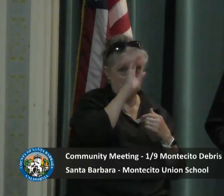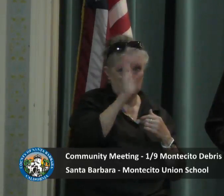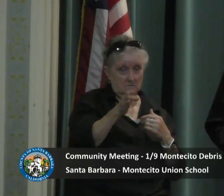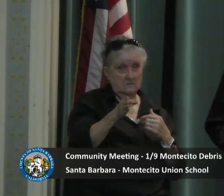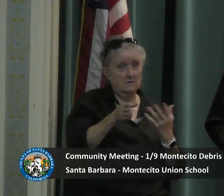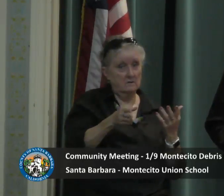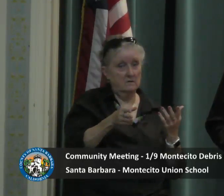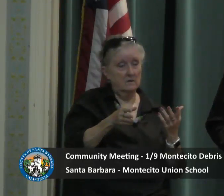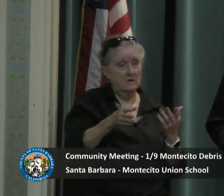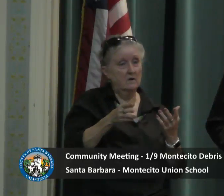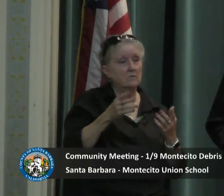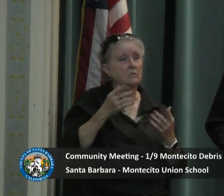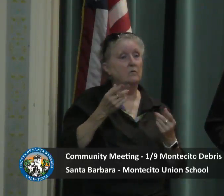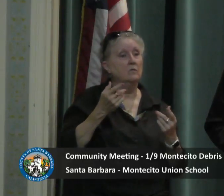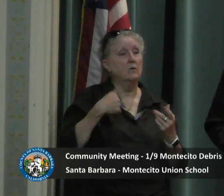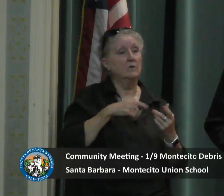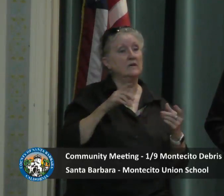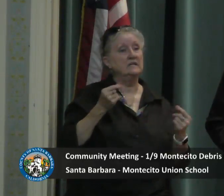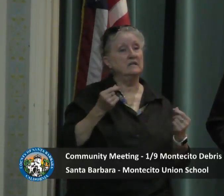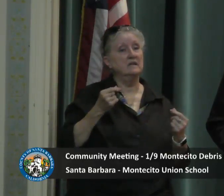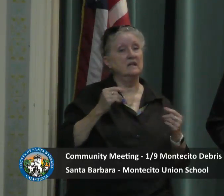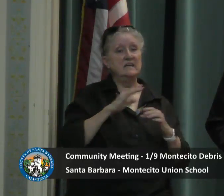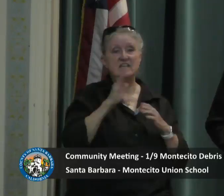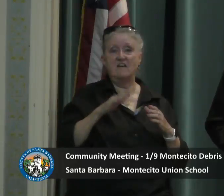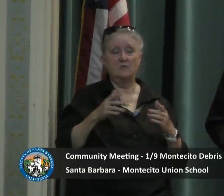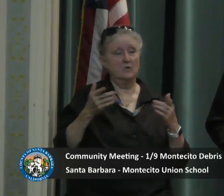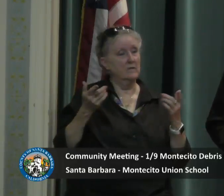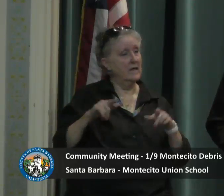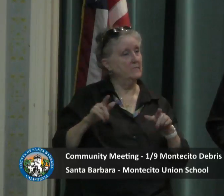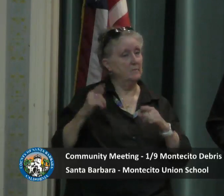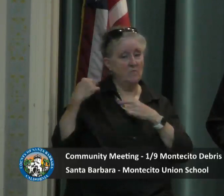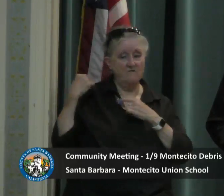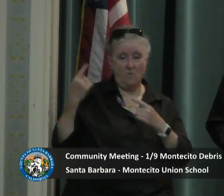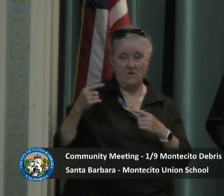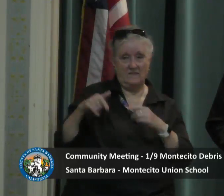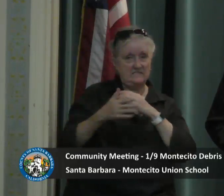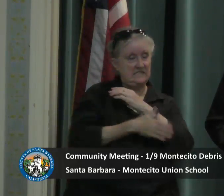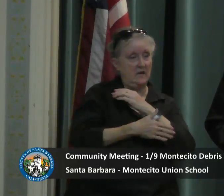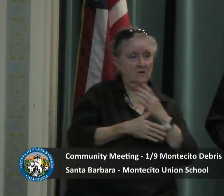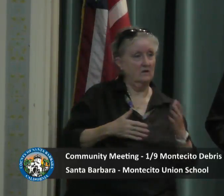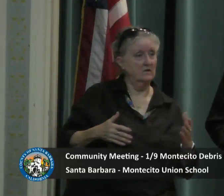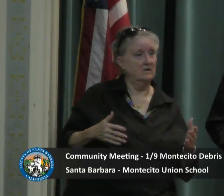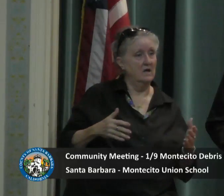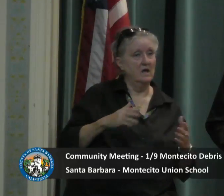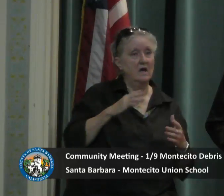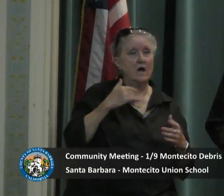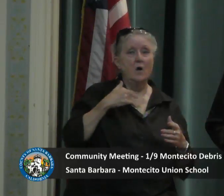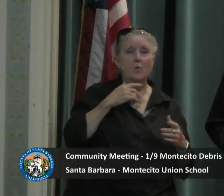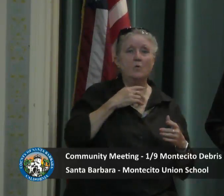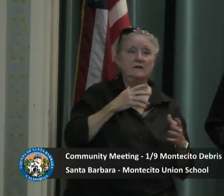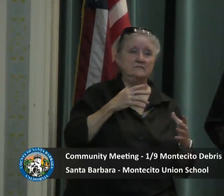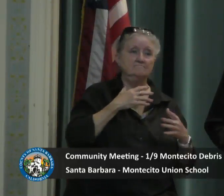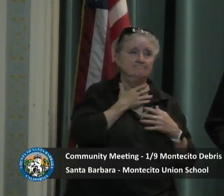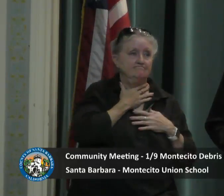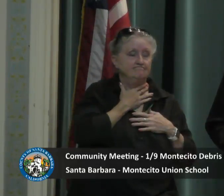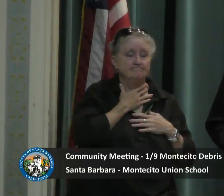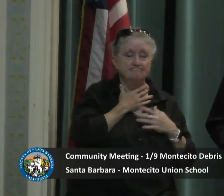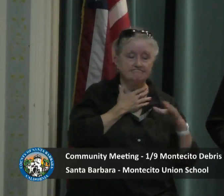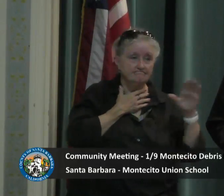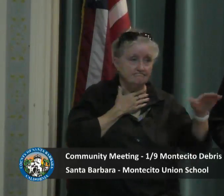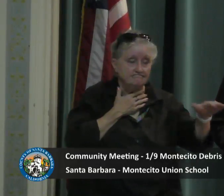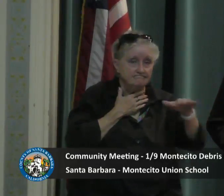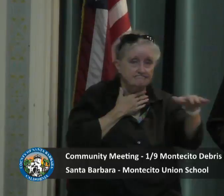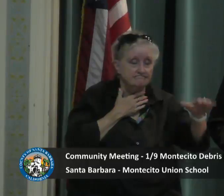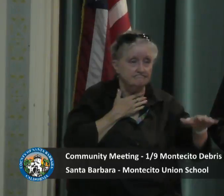up here, what we did had never been done before in this county. We stuck our necks out to alert